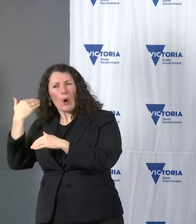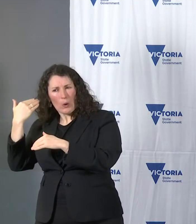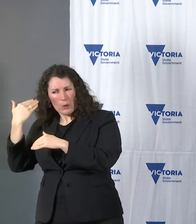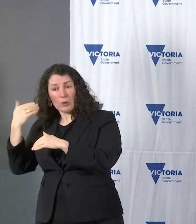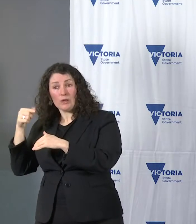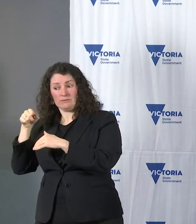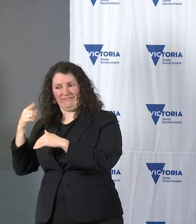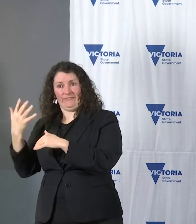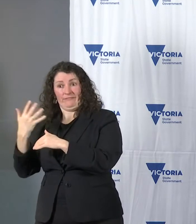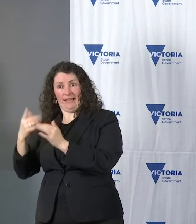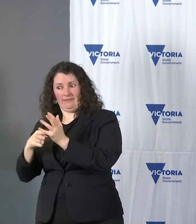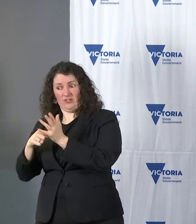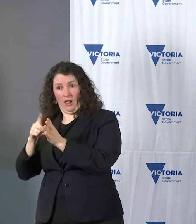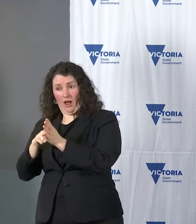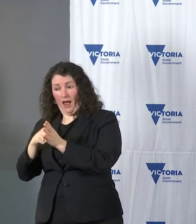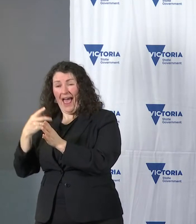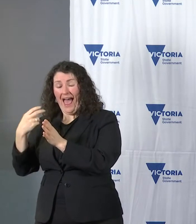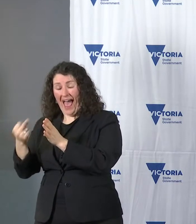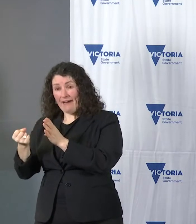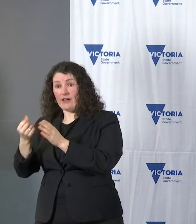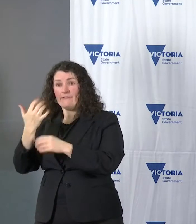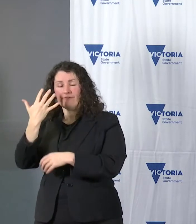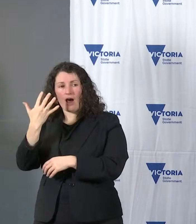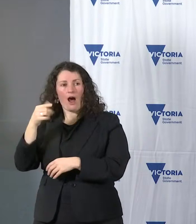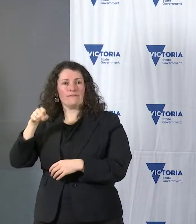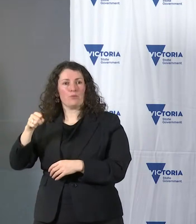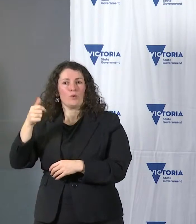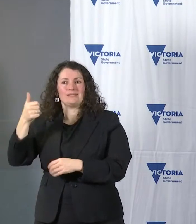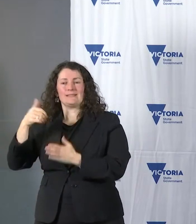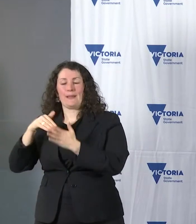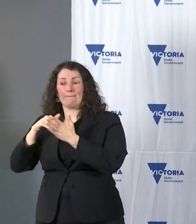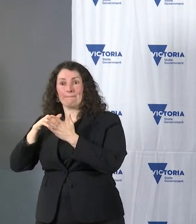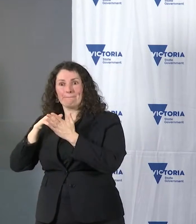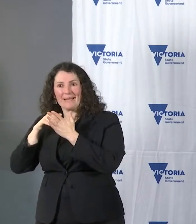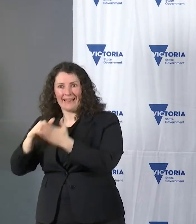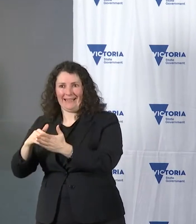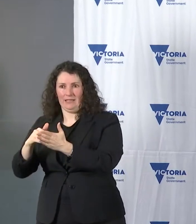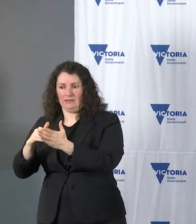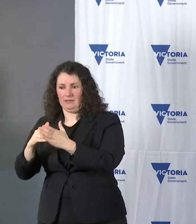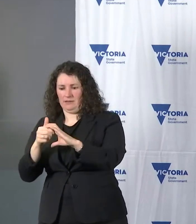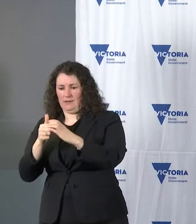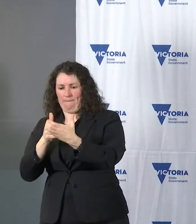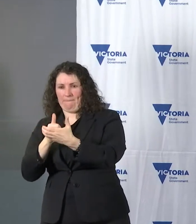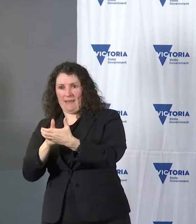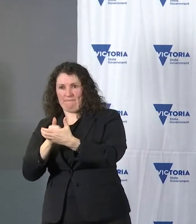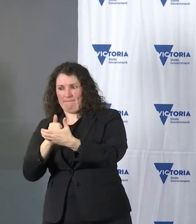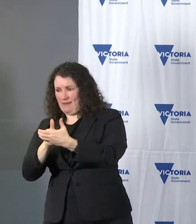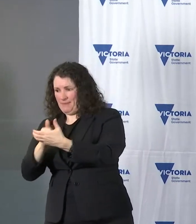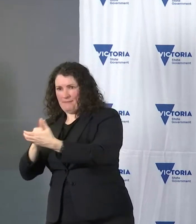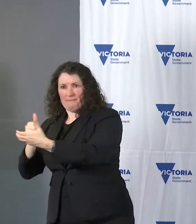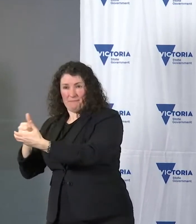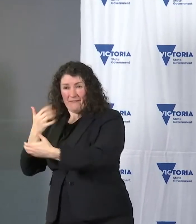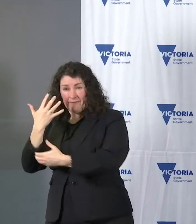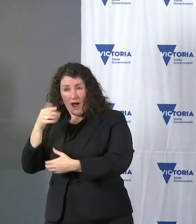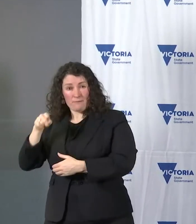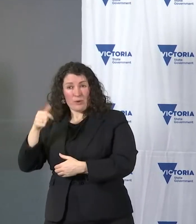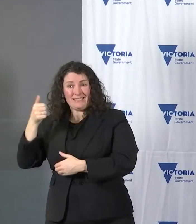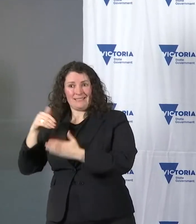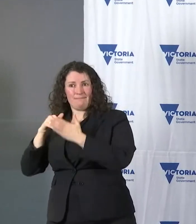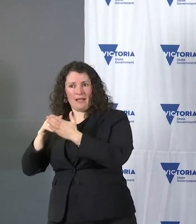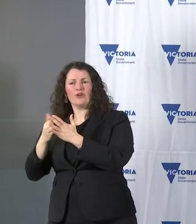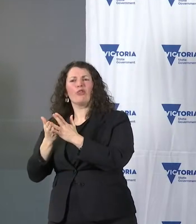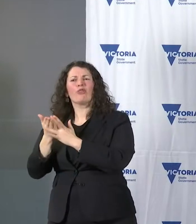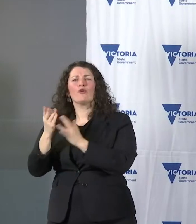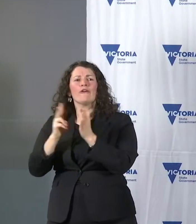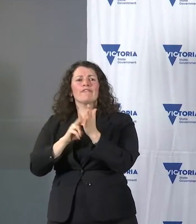terms of its data. 5.6 million check-ins were recorded on the Services Vic app on the